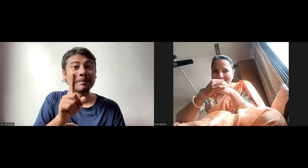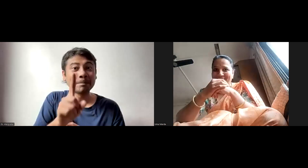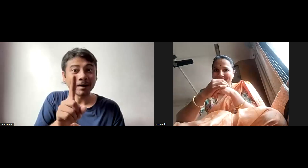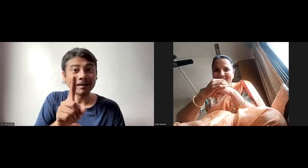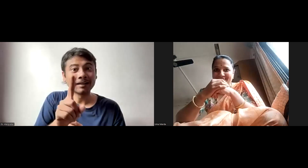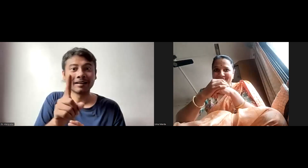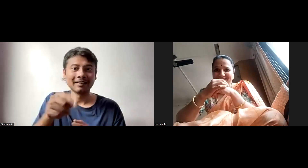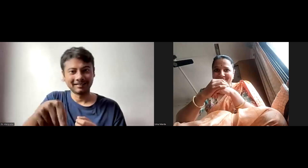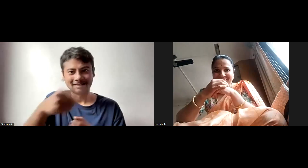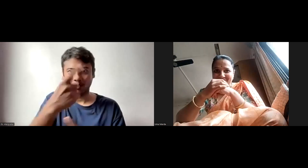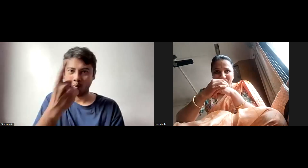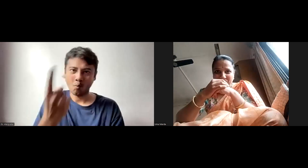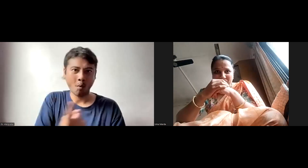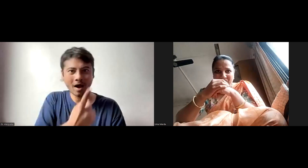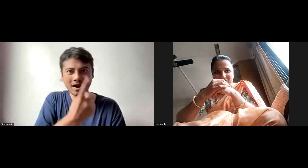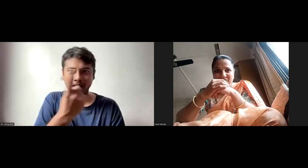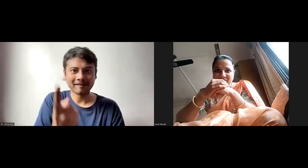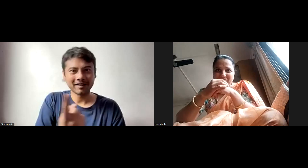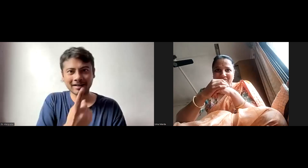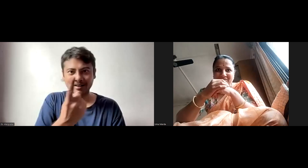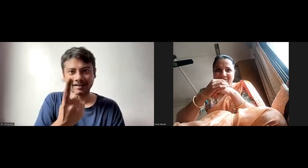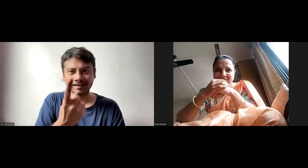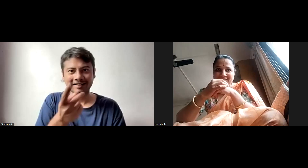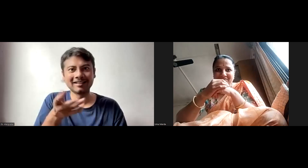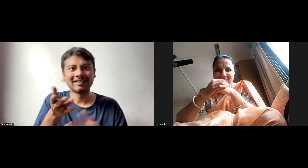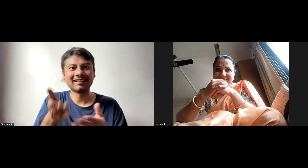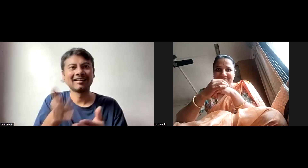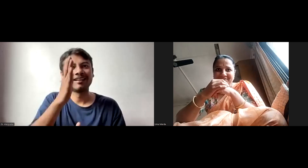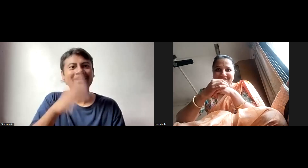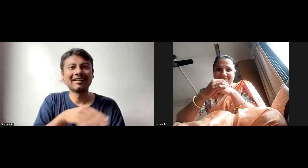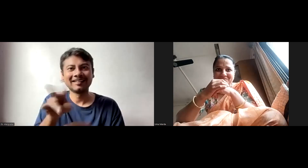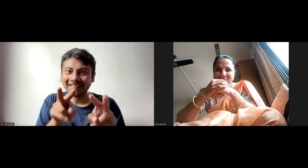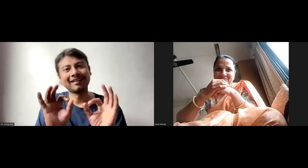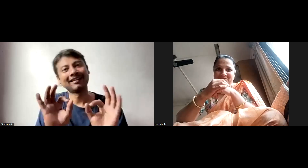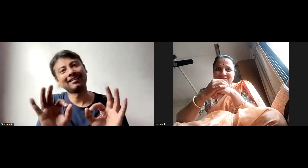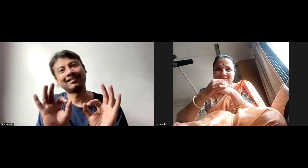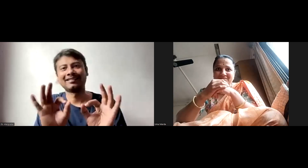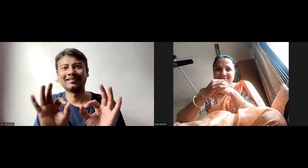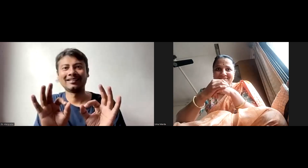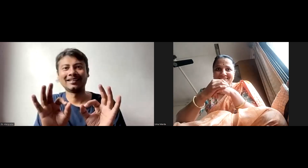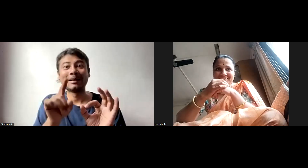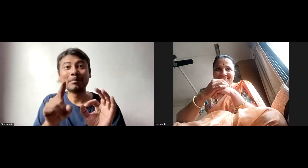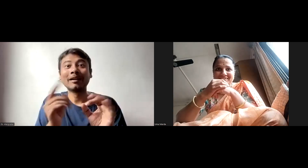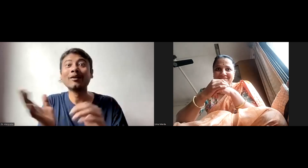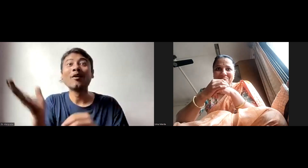When for 1 hour she's in my class, she's very happy. But after that, what happens to her, I don't know.